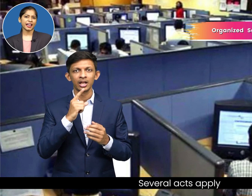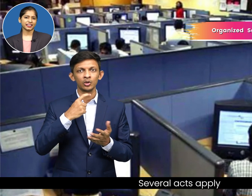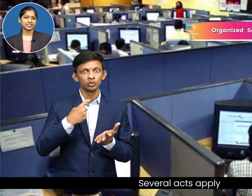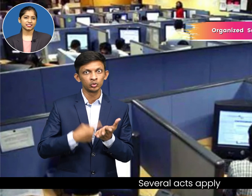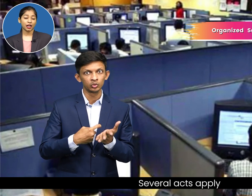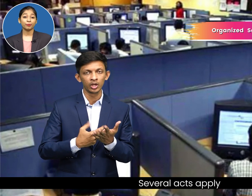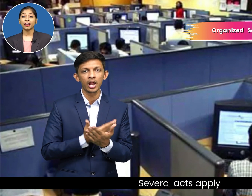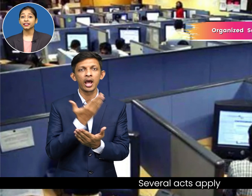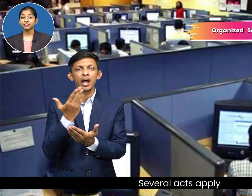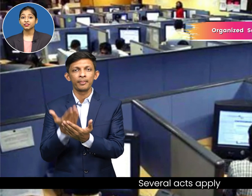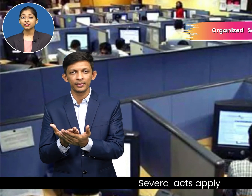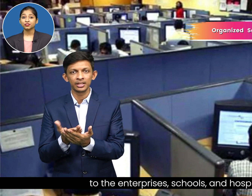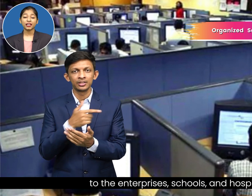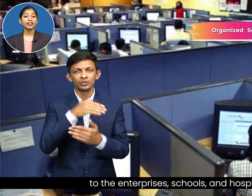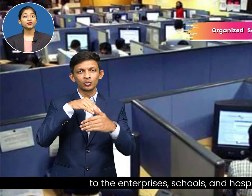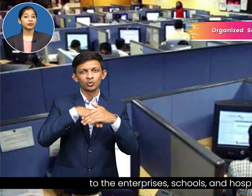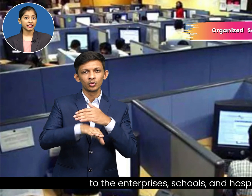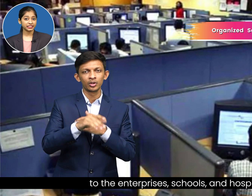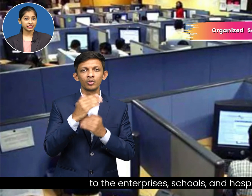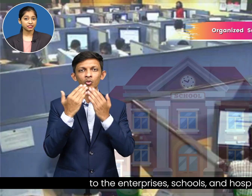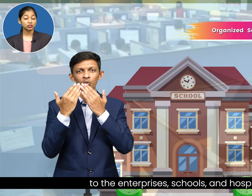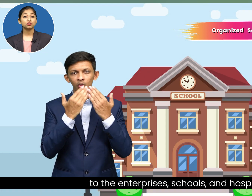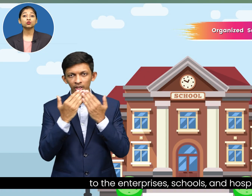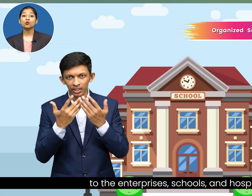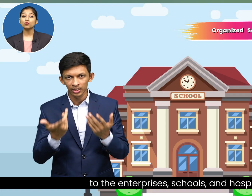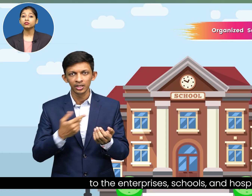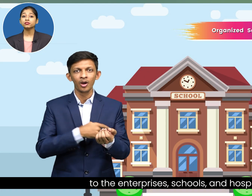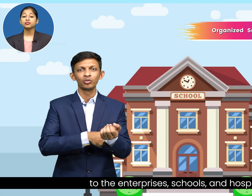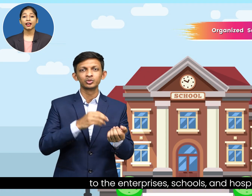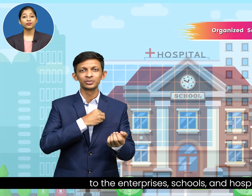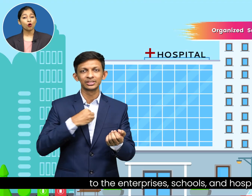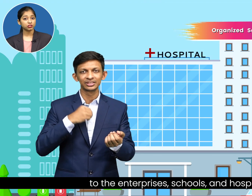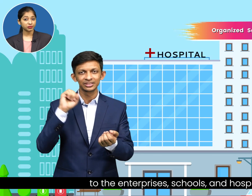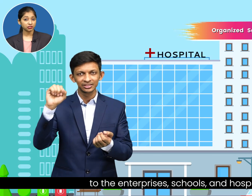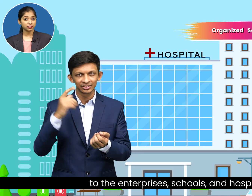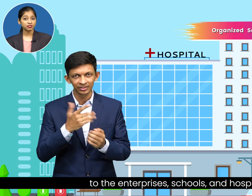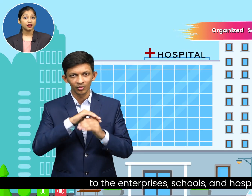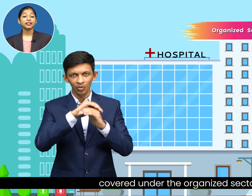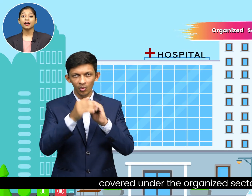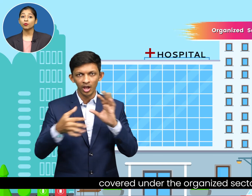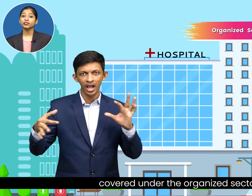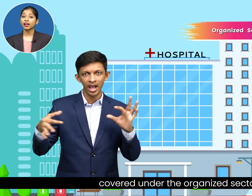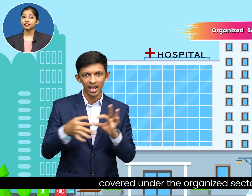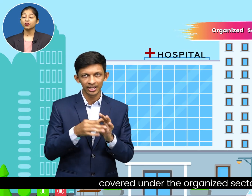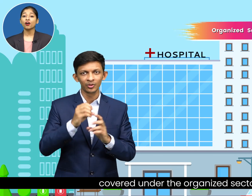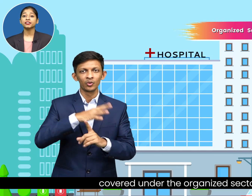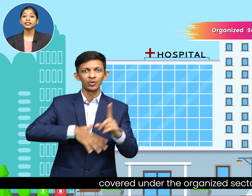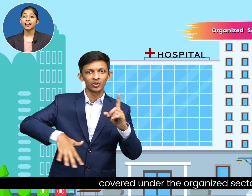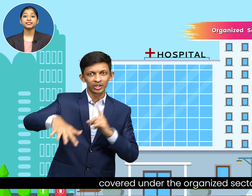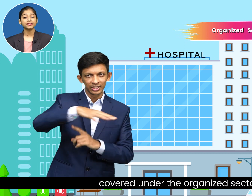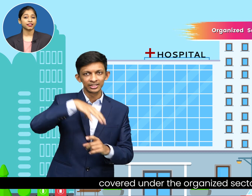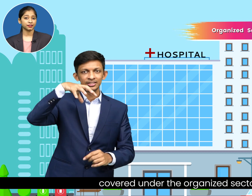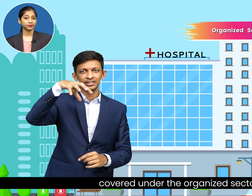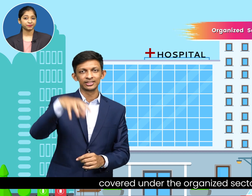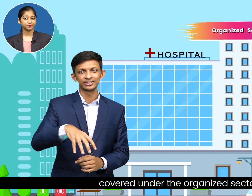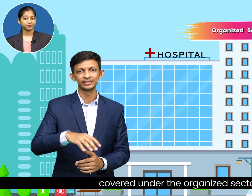Several acts apply to the enterprises, schools and hospitals covered under the